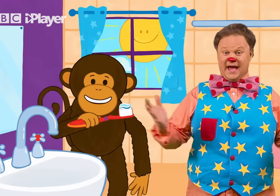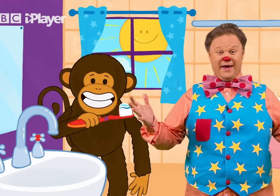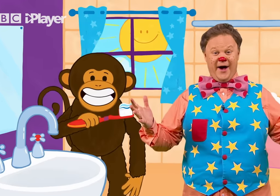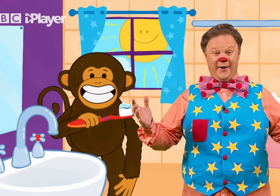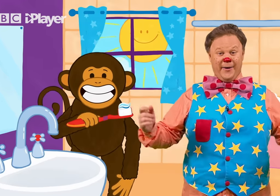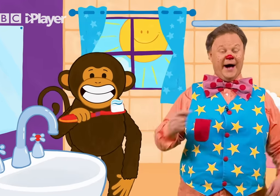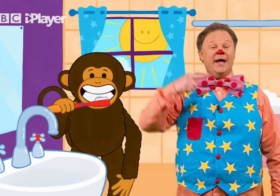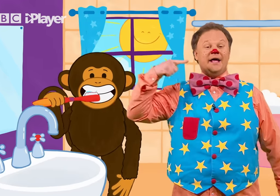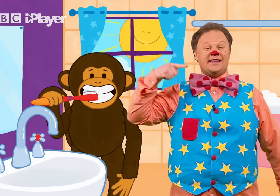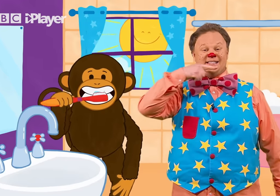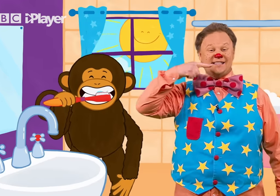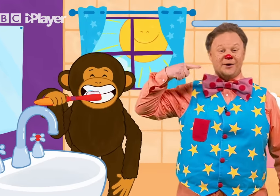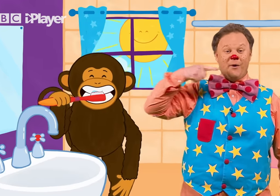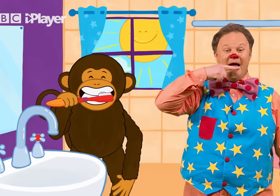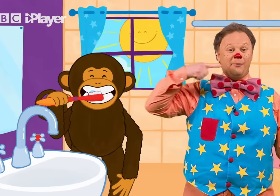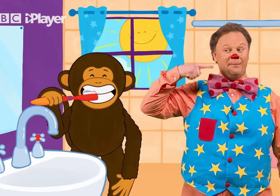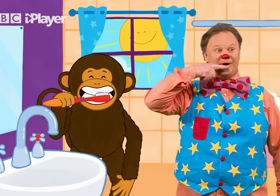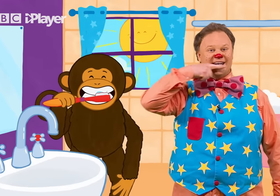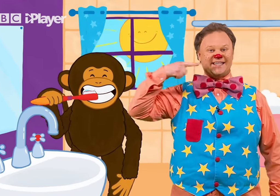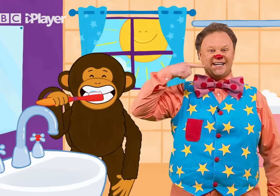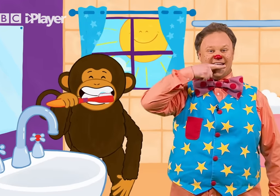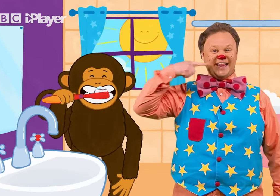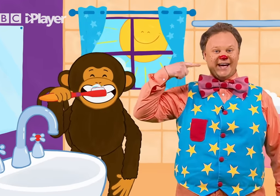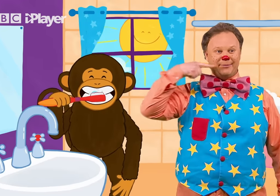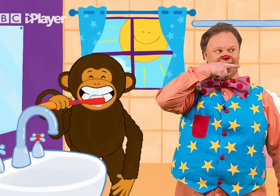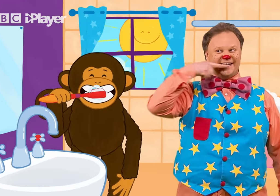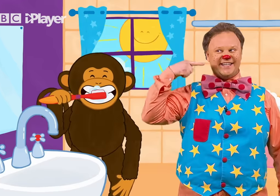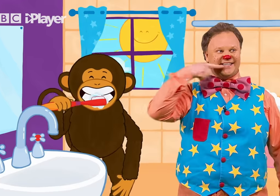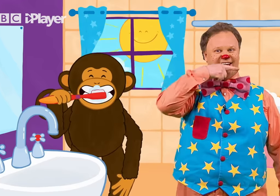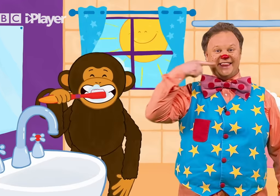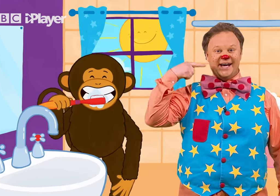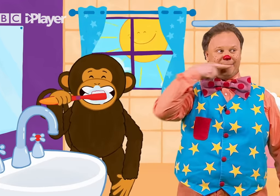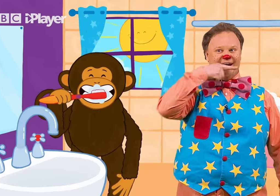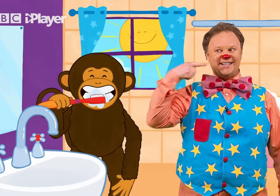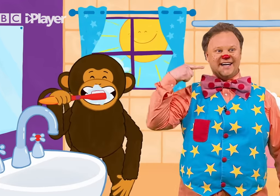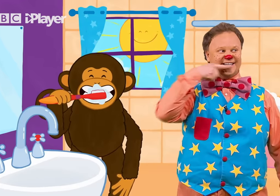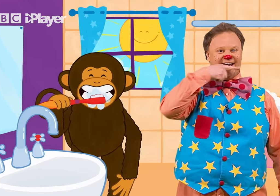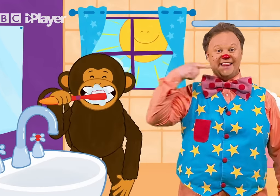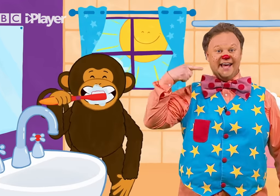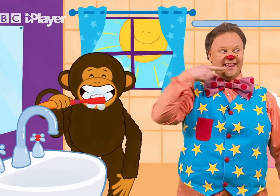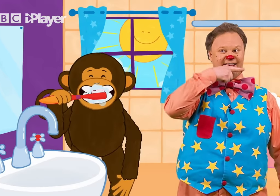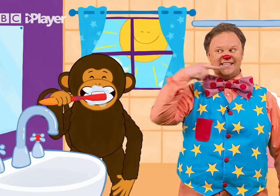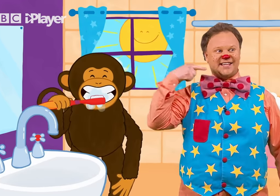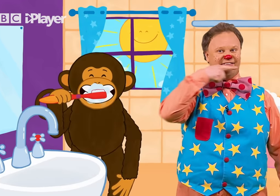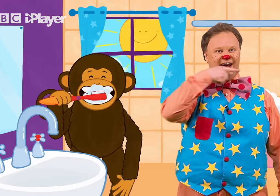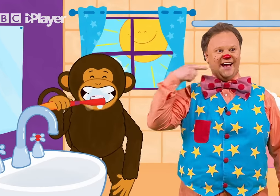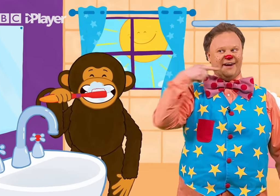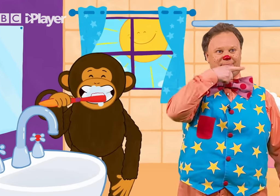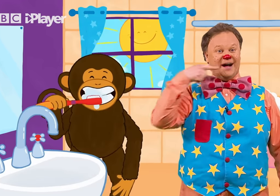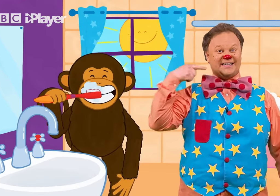we go. This is the way we brush our teeth. Brush our teeth, brush our teeth. This is the way we brush